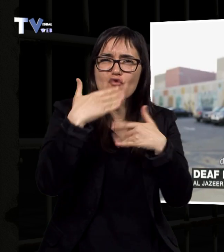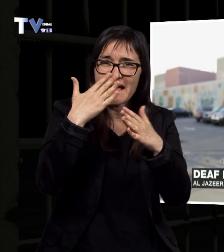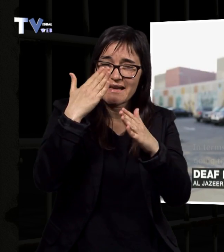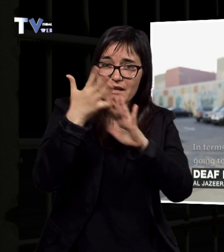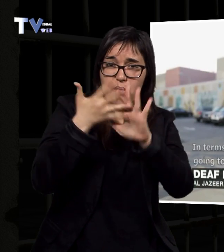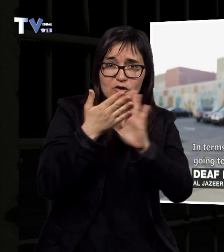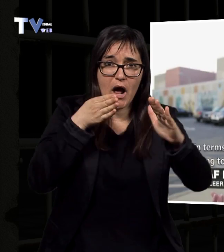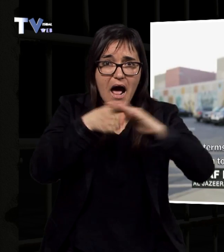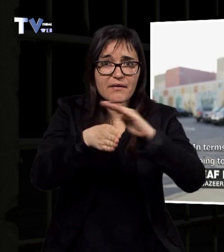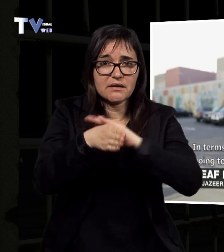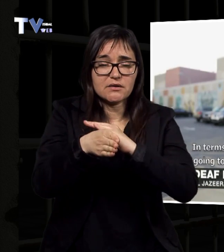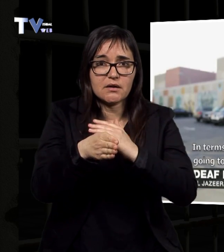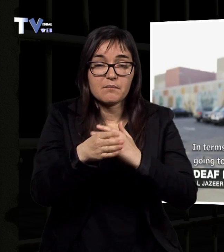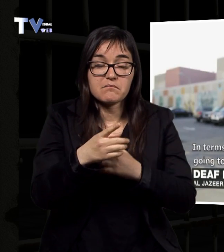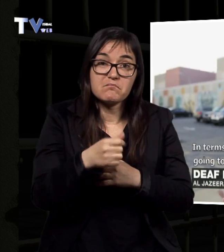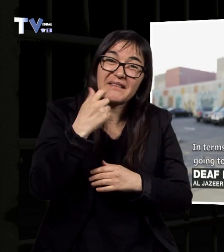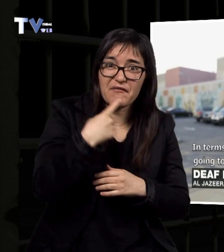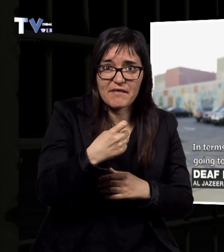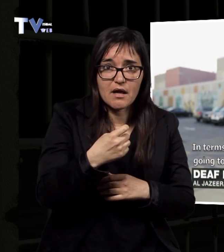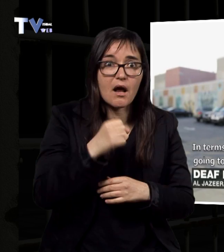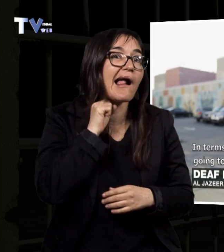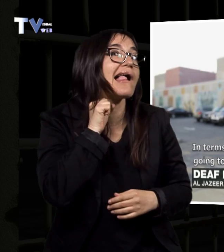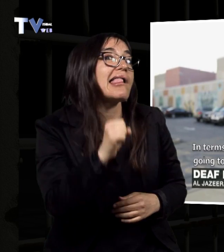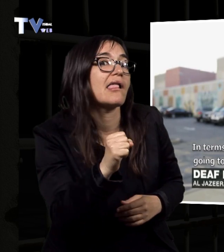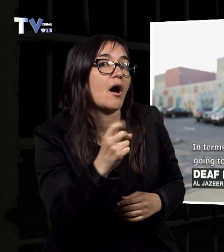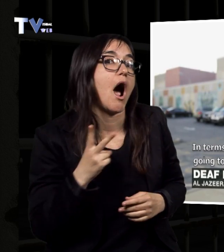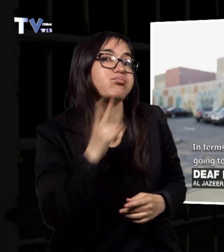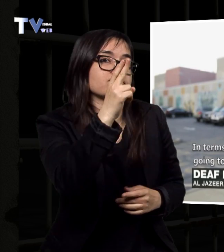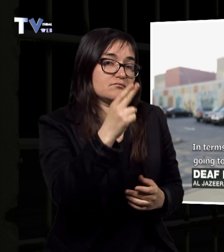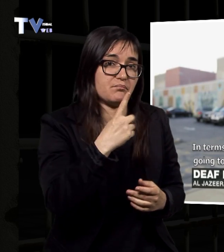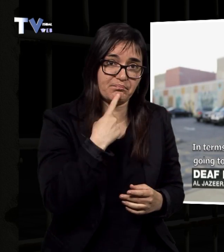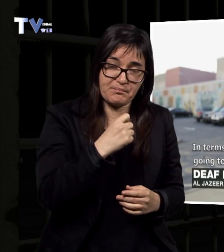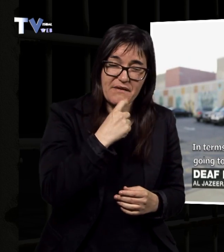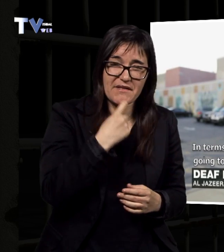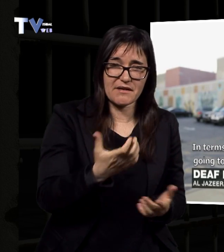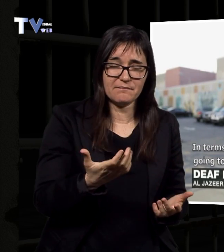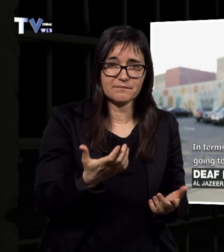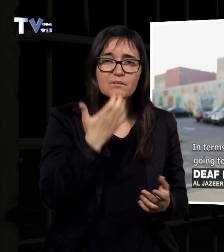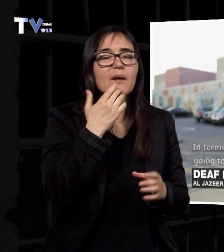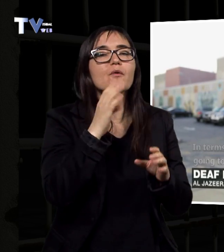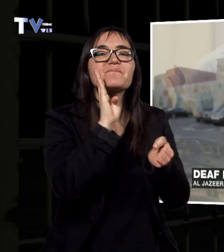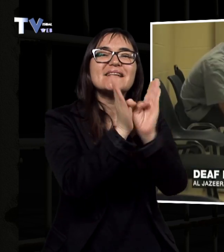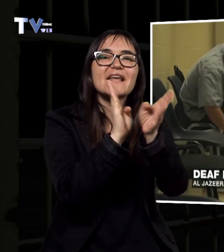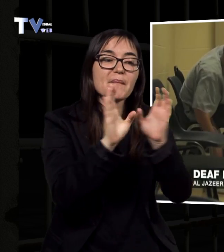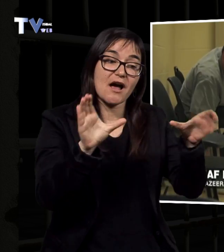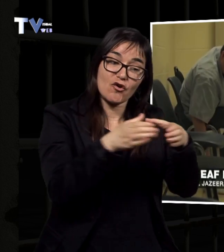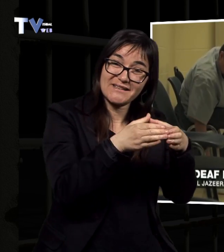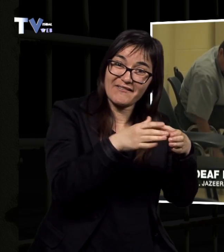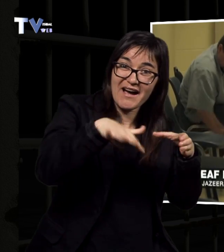access, in terms of therapy, group therapy, you're not going to get the support you need to stay clean.